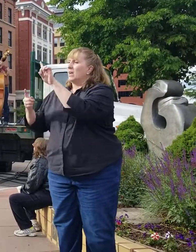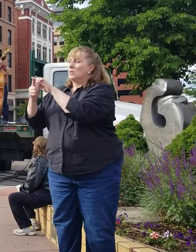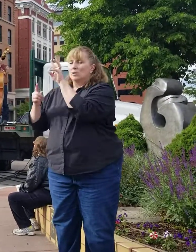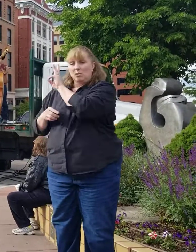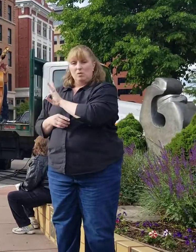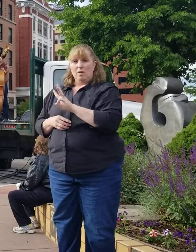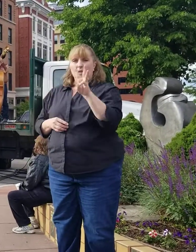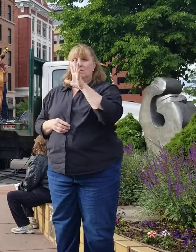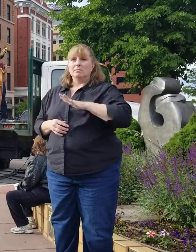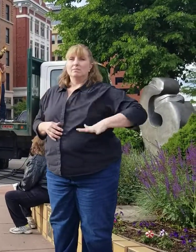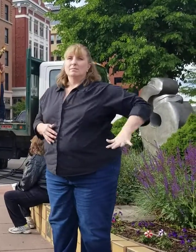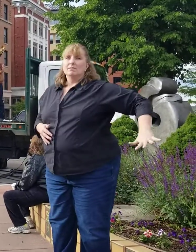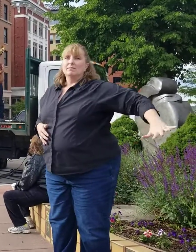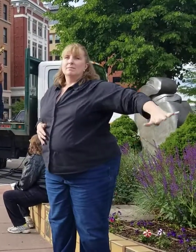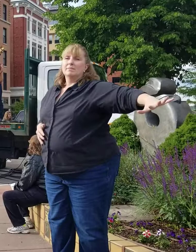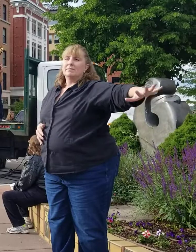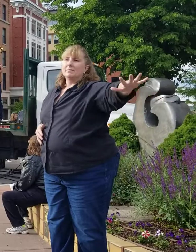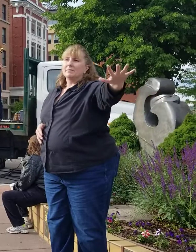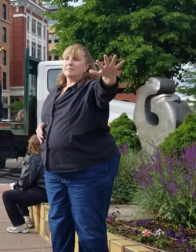plains.